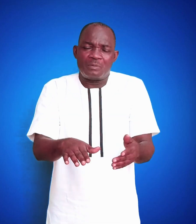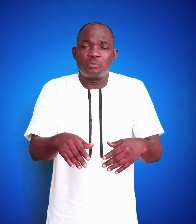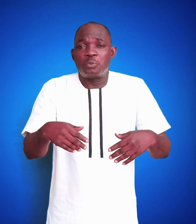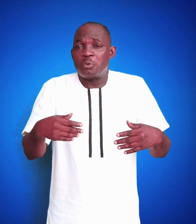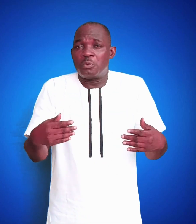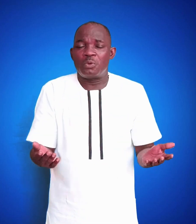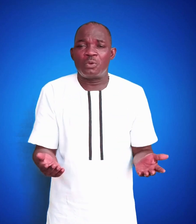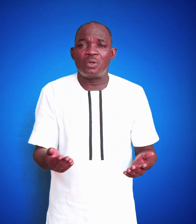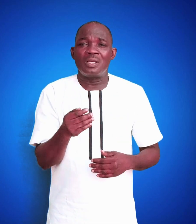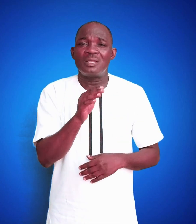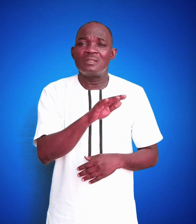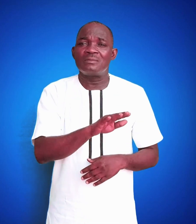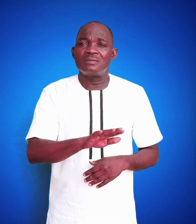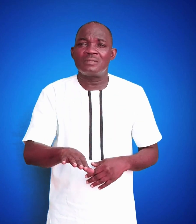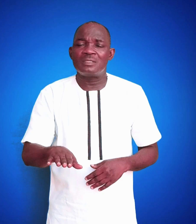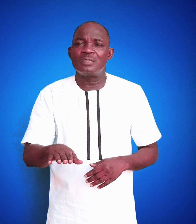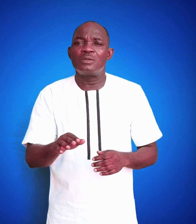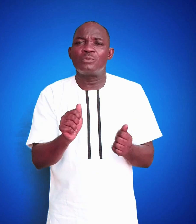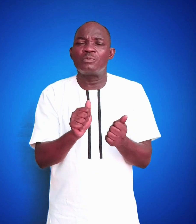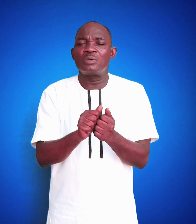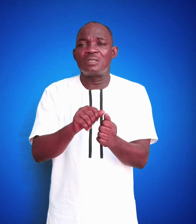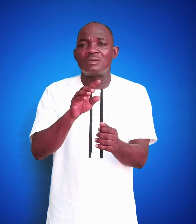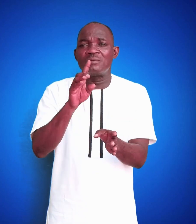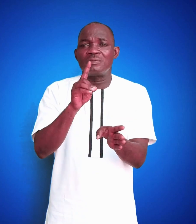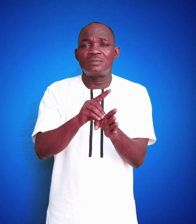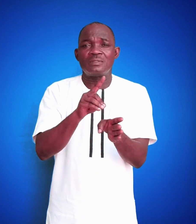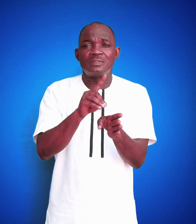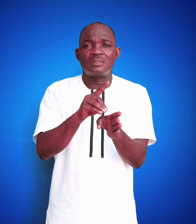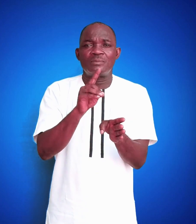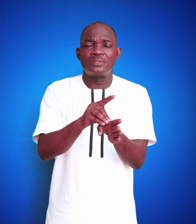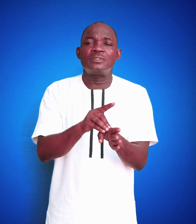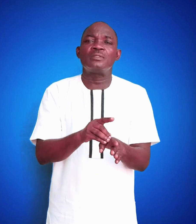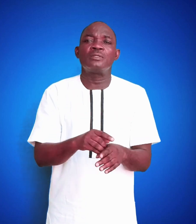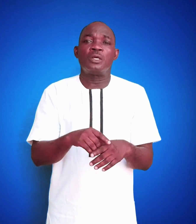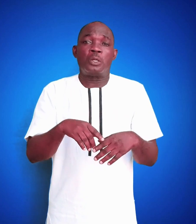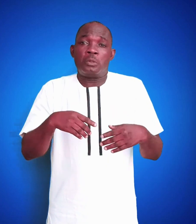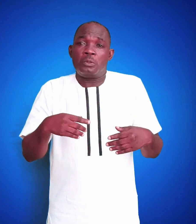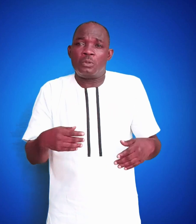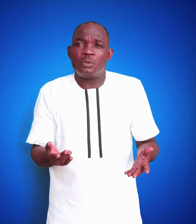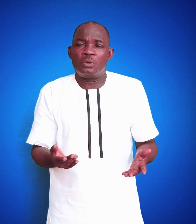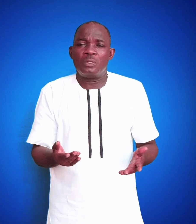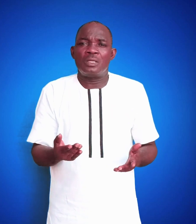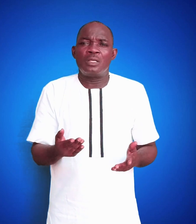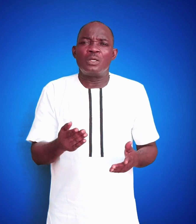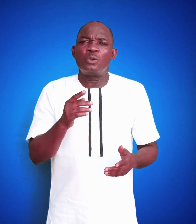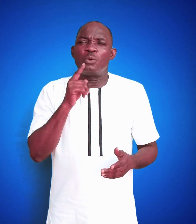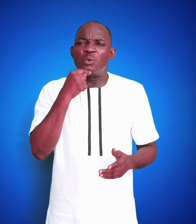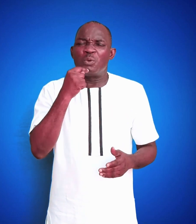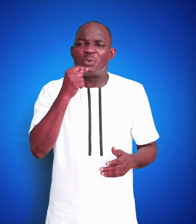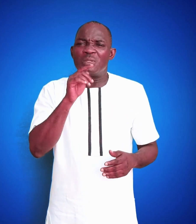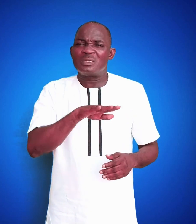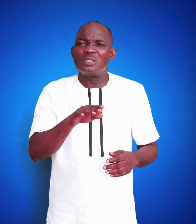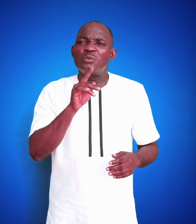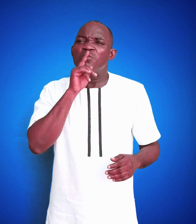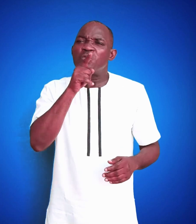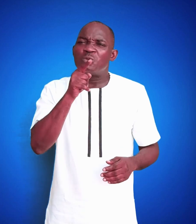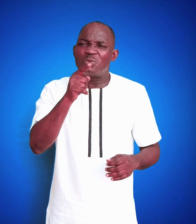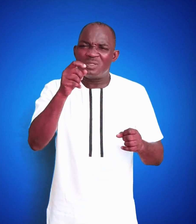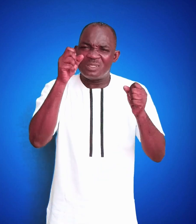or children with disabilities, or chronically ill